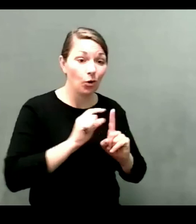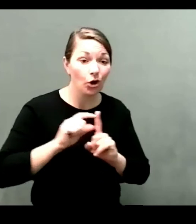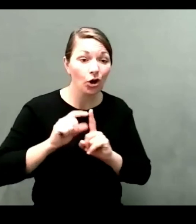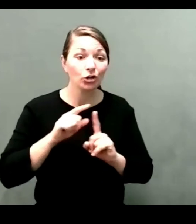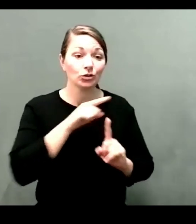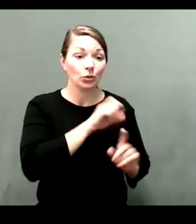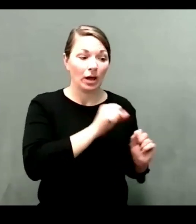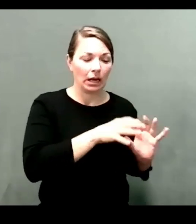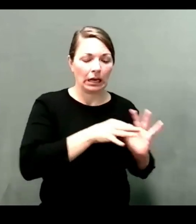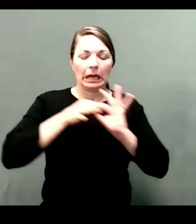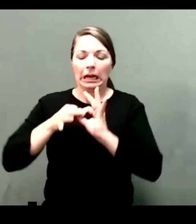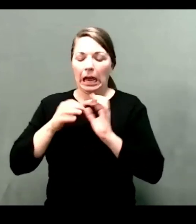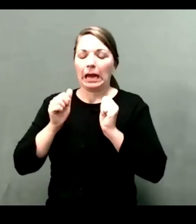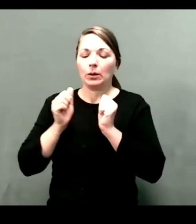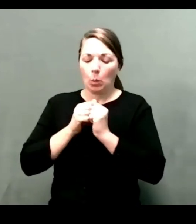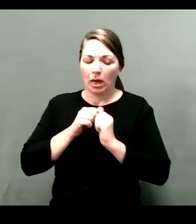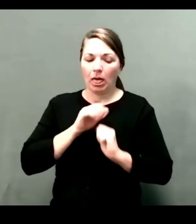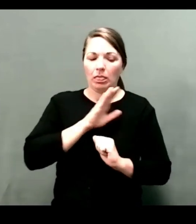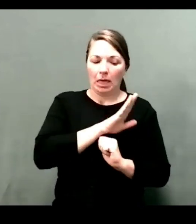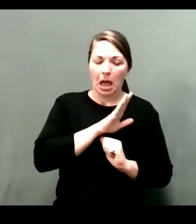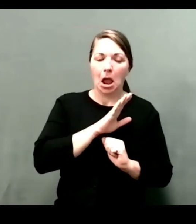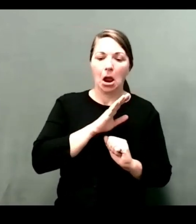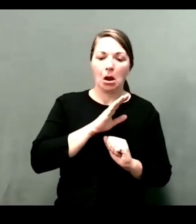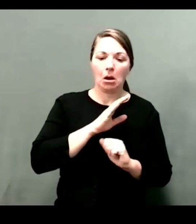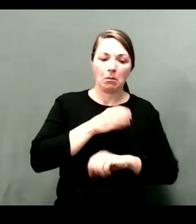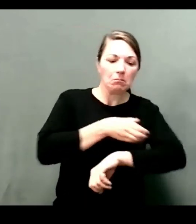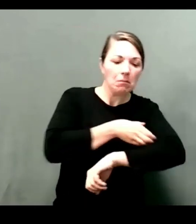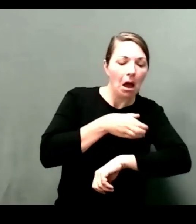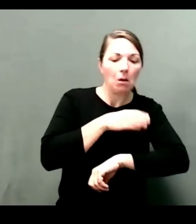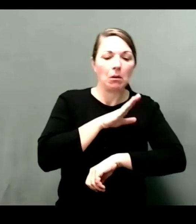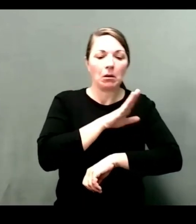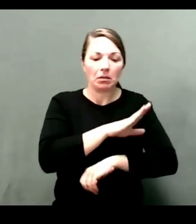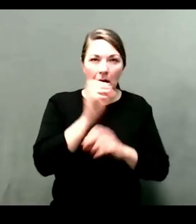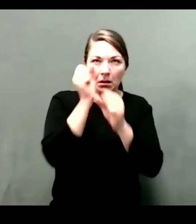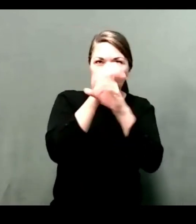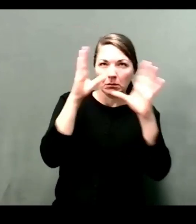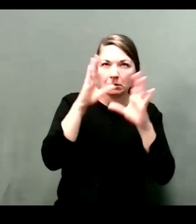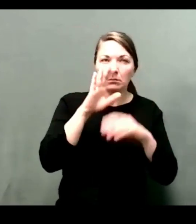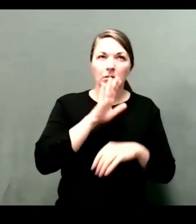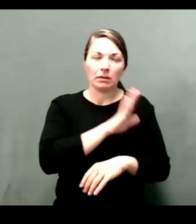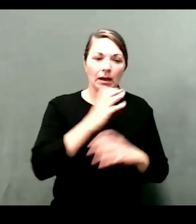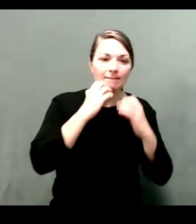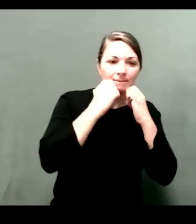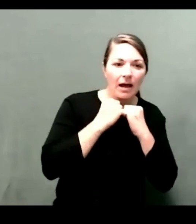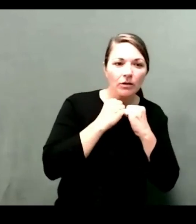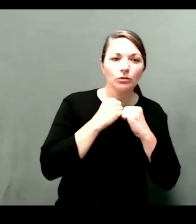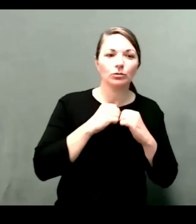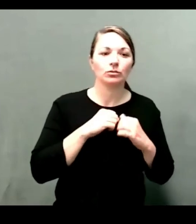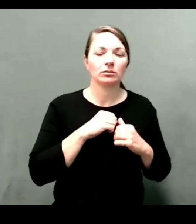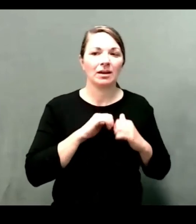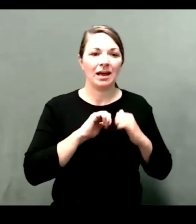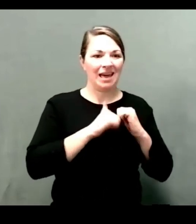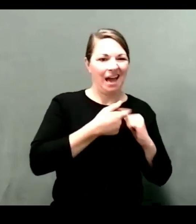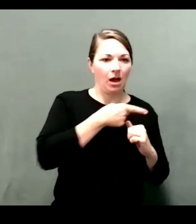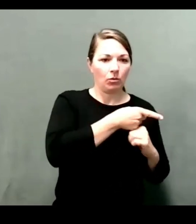ideologies, beliefs, values to help understand their power and their weight as tools to cause